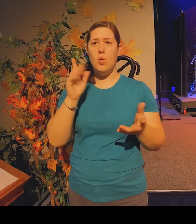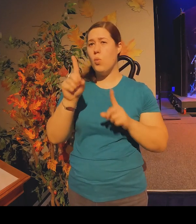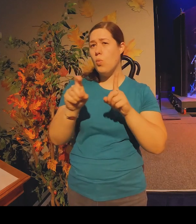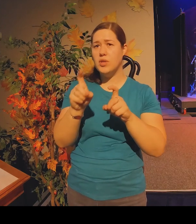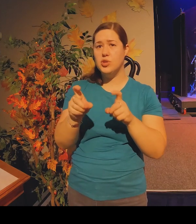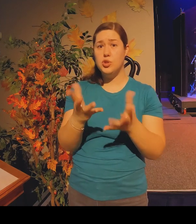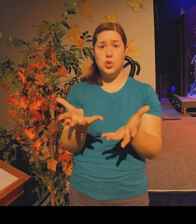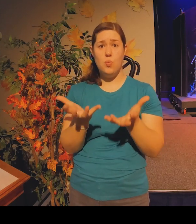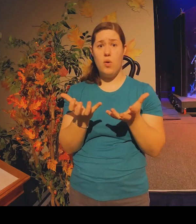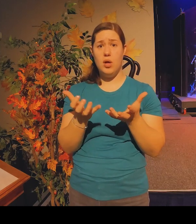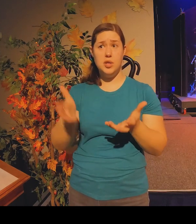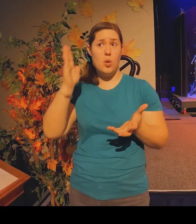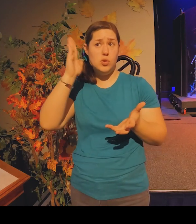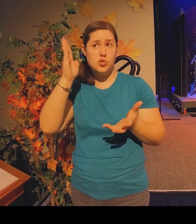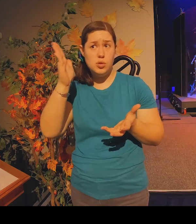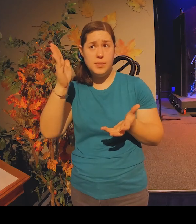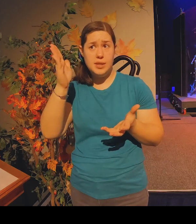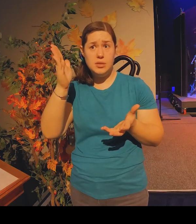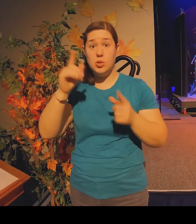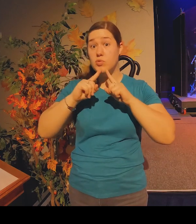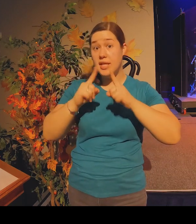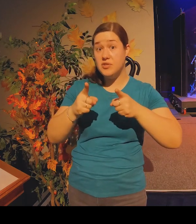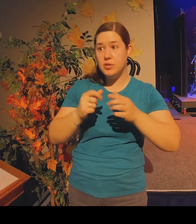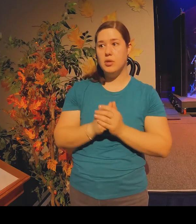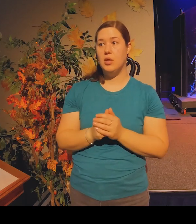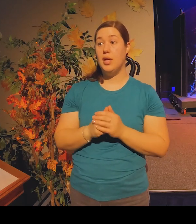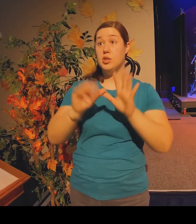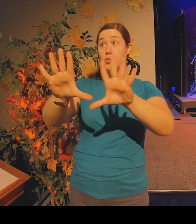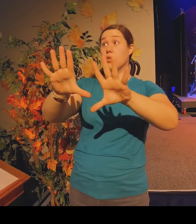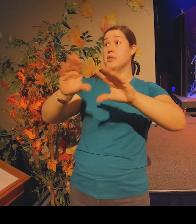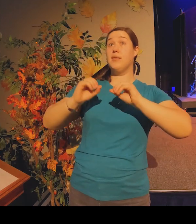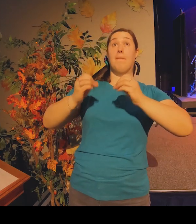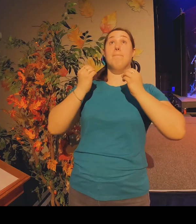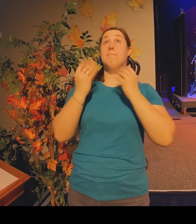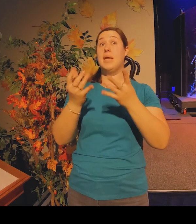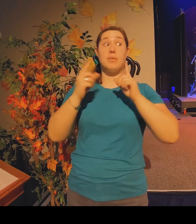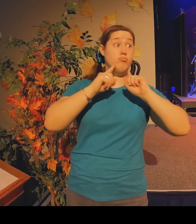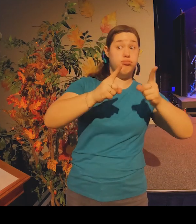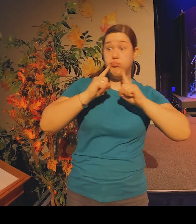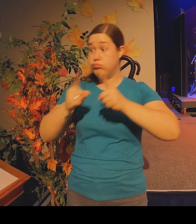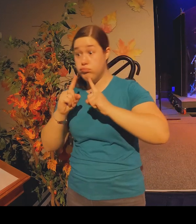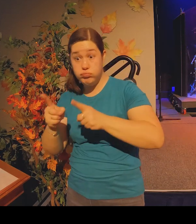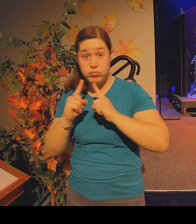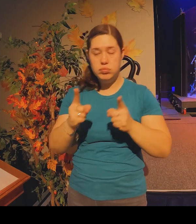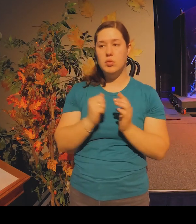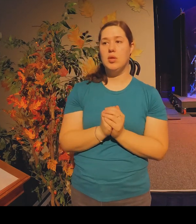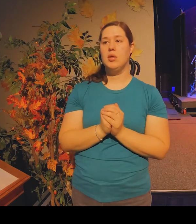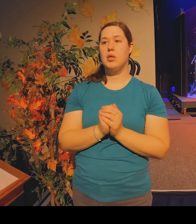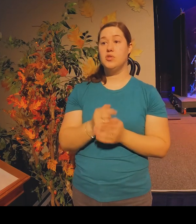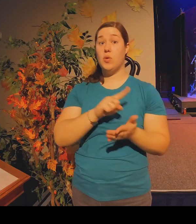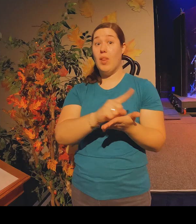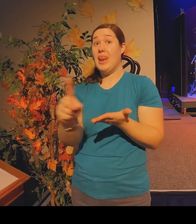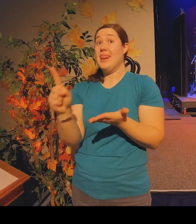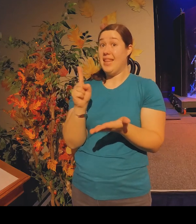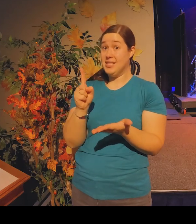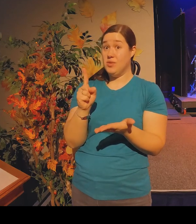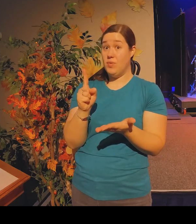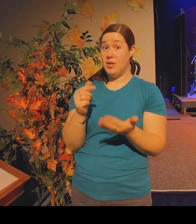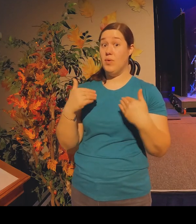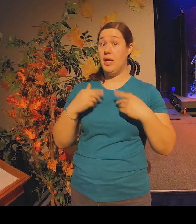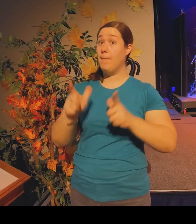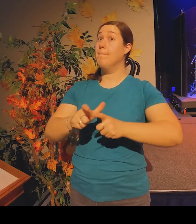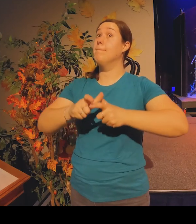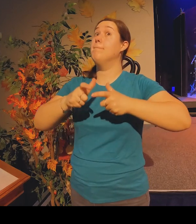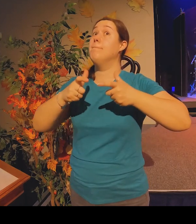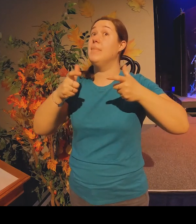of questions. And of course, last week we tackled the very big one: why does God allow suffering? Why did God allow that to happen? The